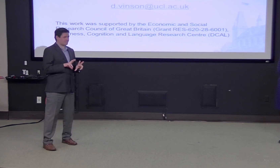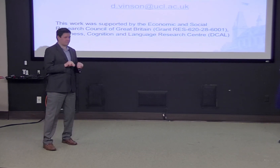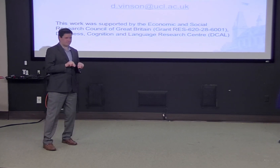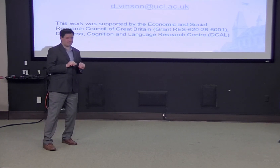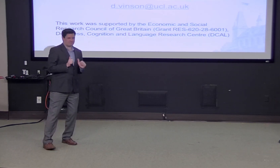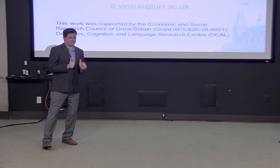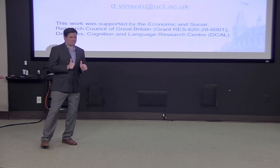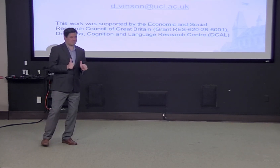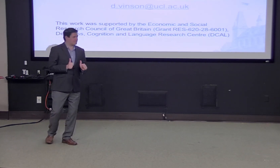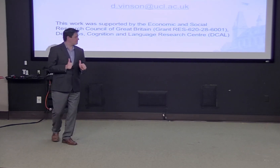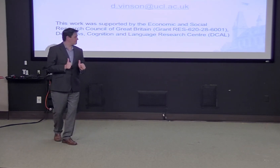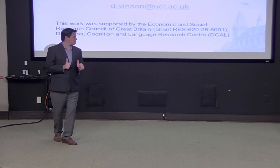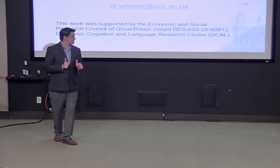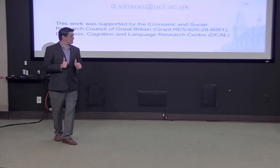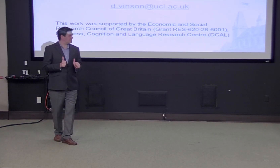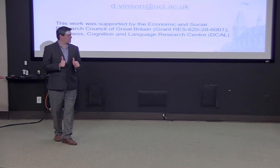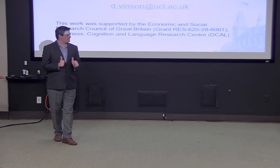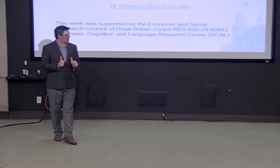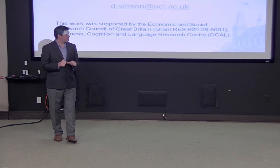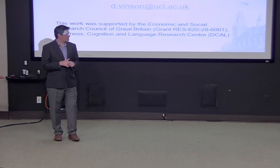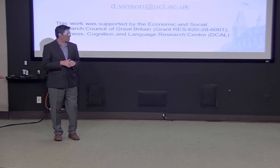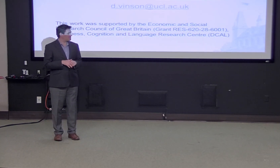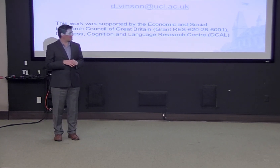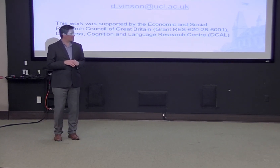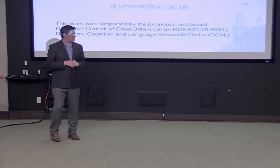Any other questions from our audience members?